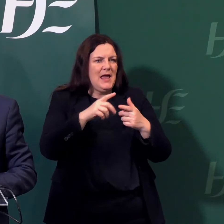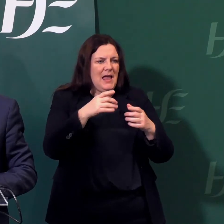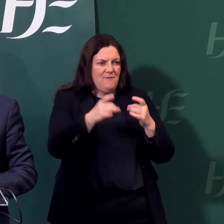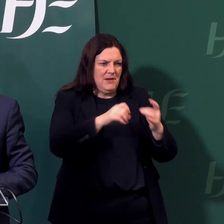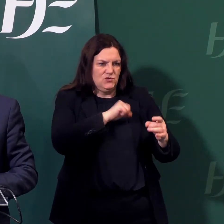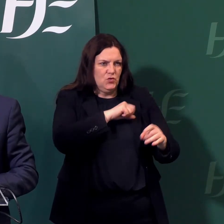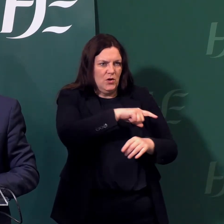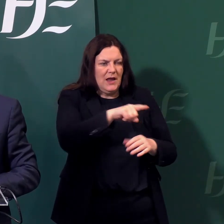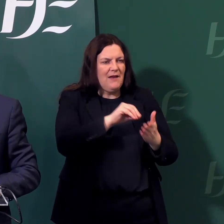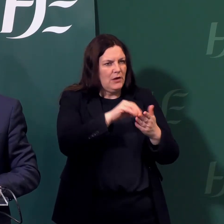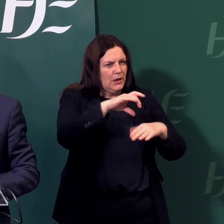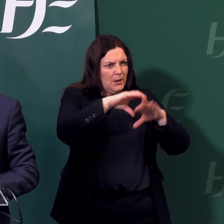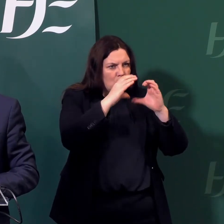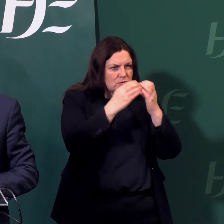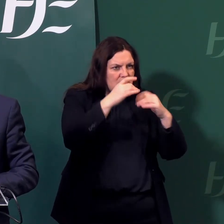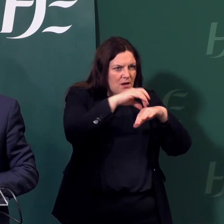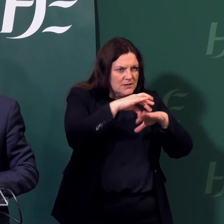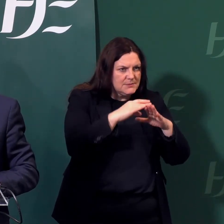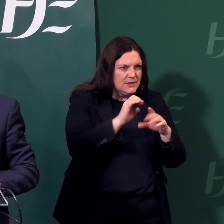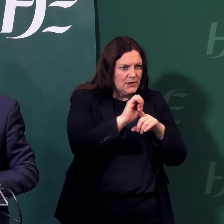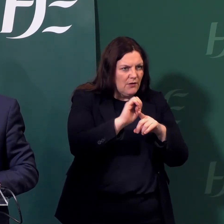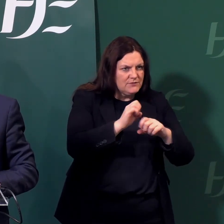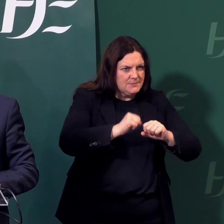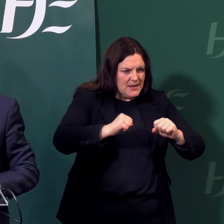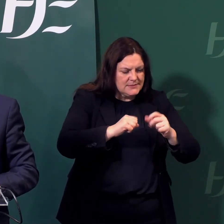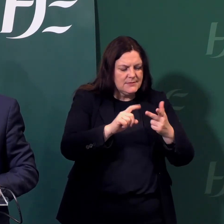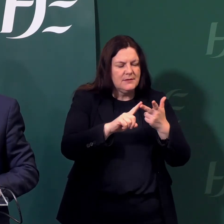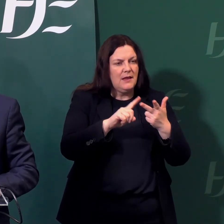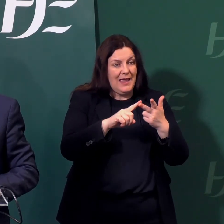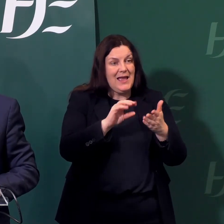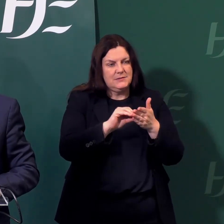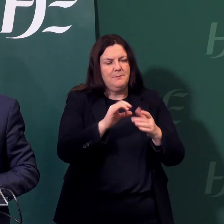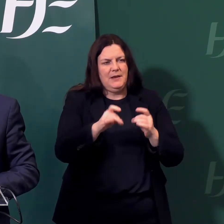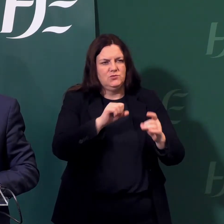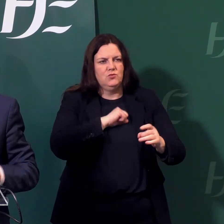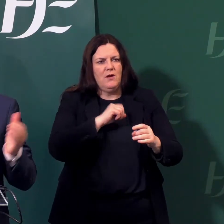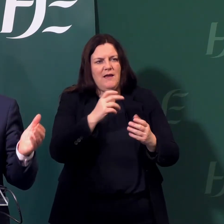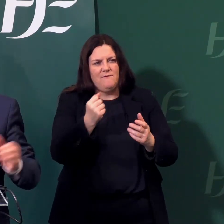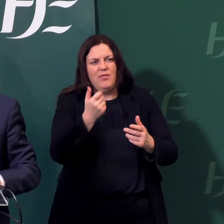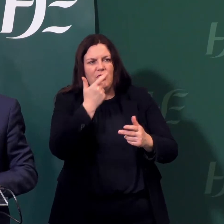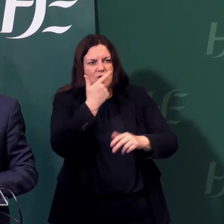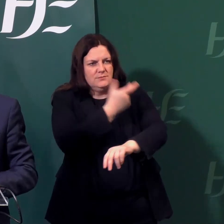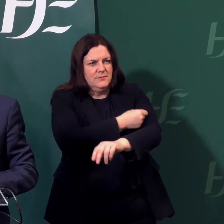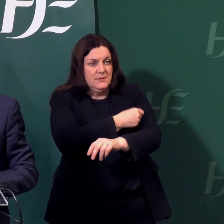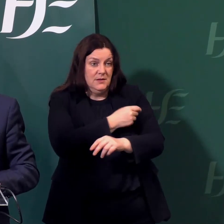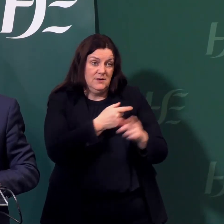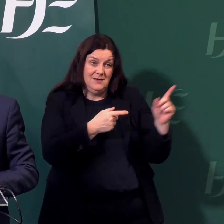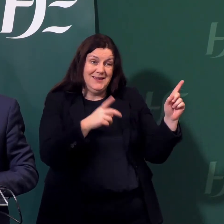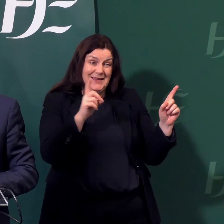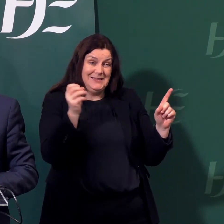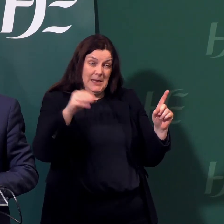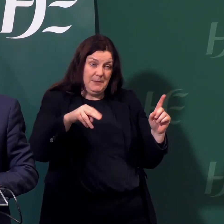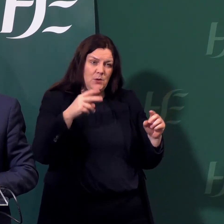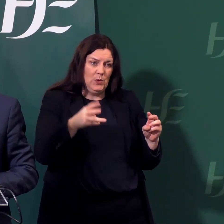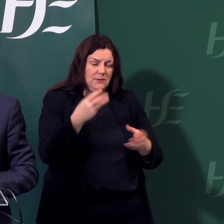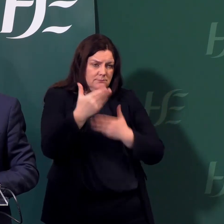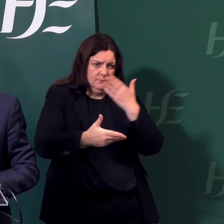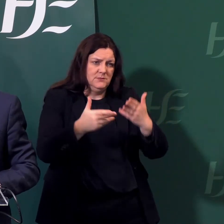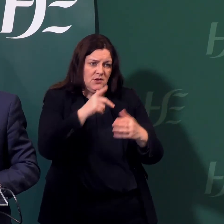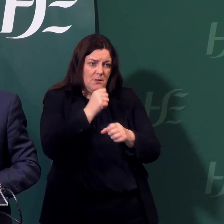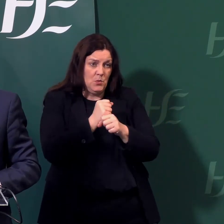indeed resourcing up a continued scaling up booster and vaccination programme, which my colleague Damian McCallion will bring you through